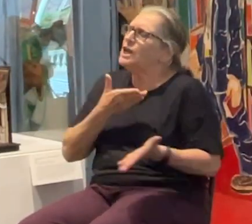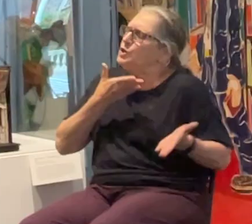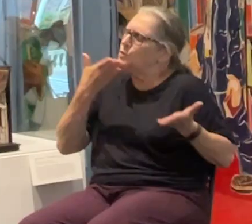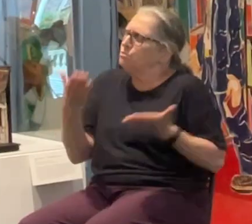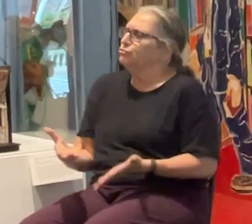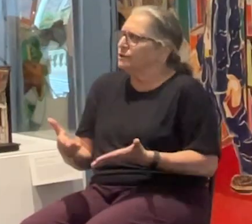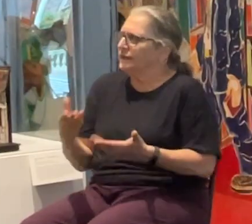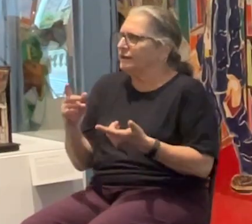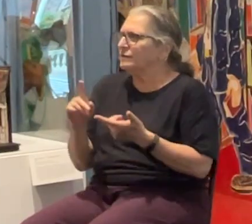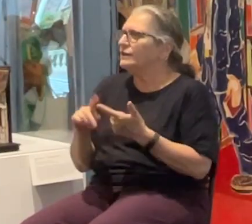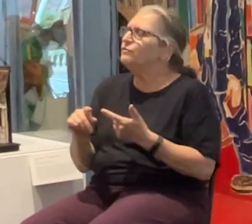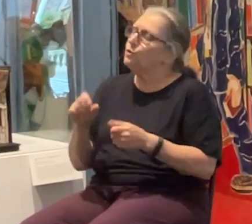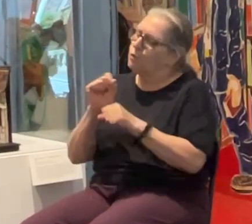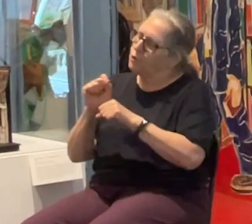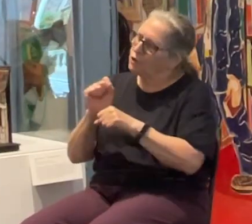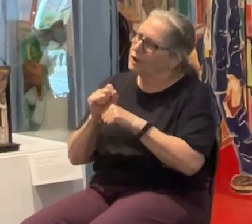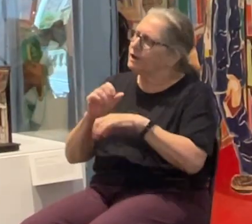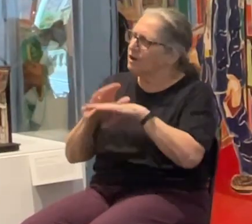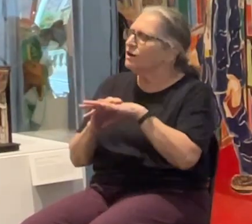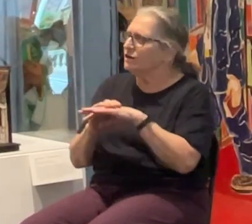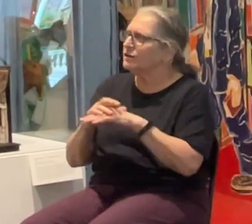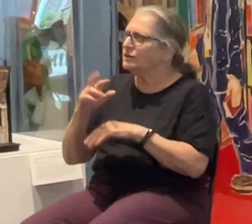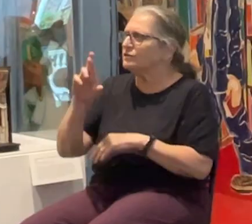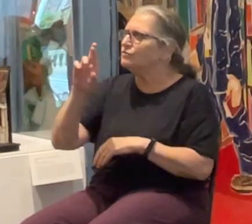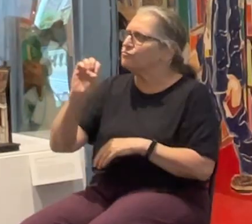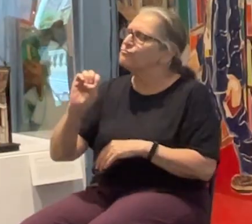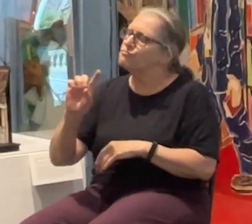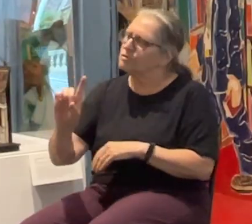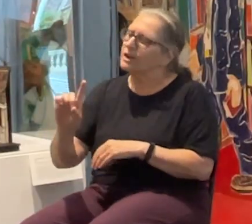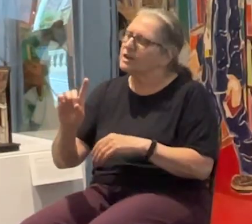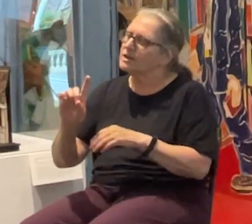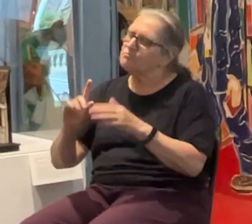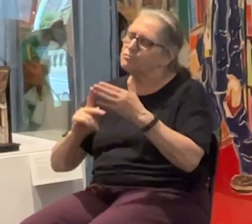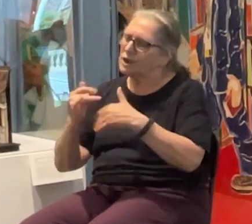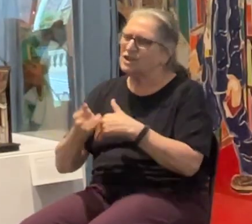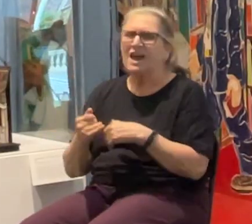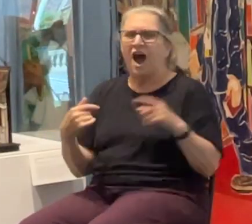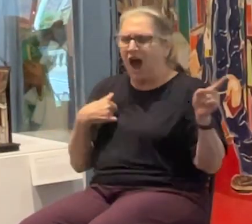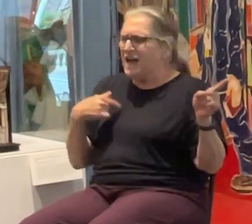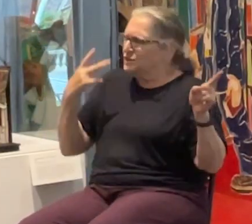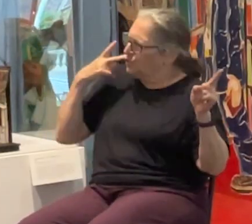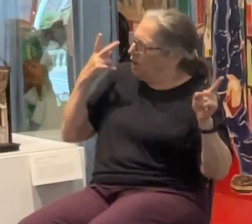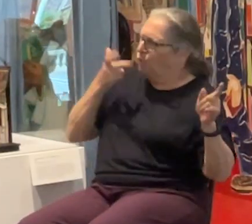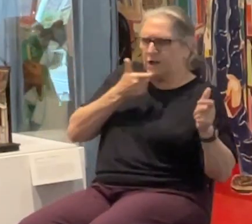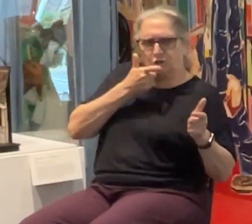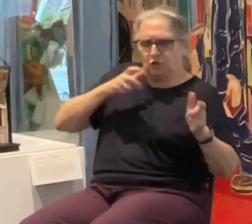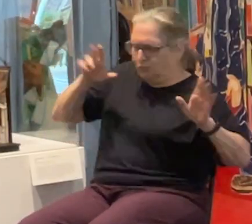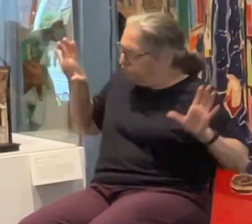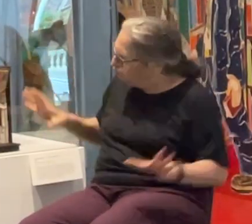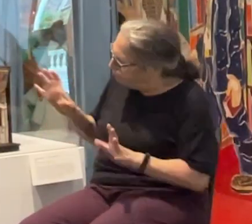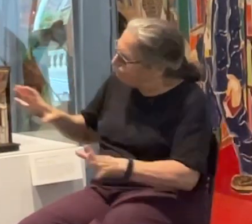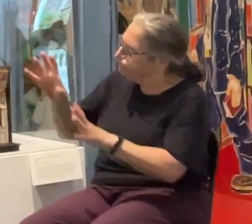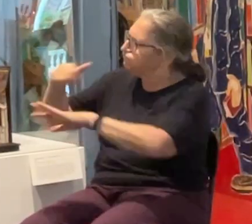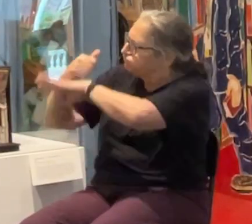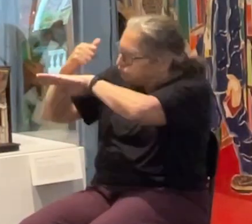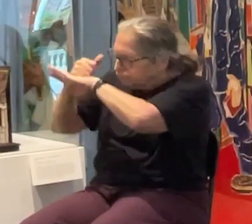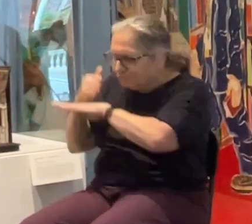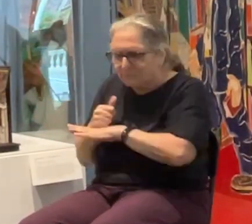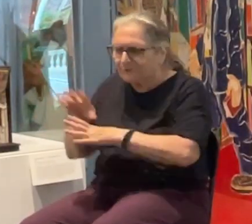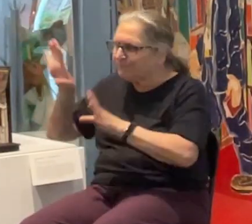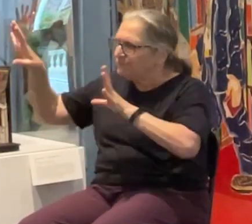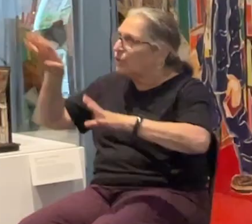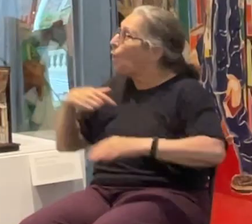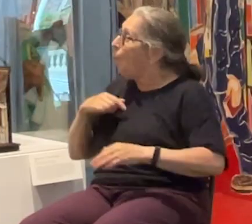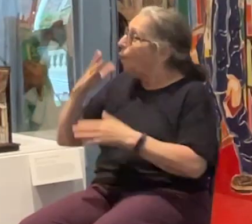you're coming to a Red project? Because I know from watching you install this, and just so people understand, all of